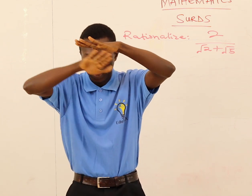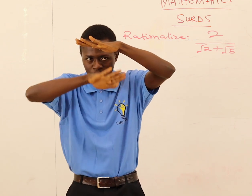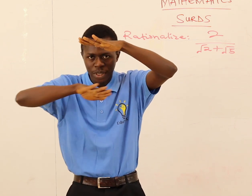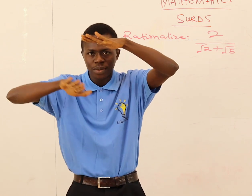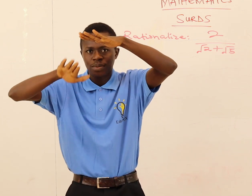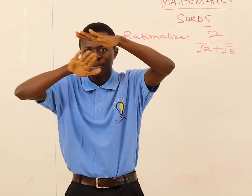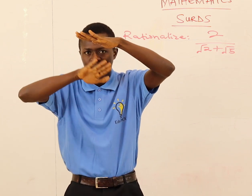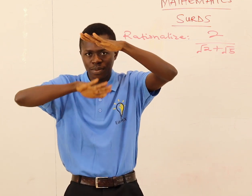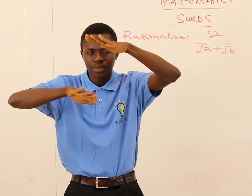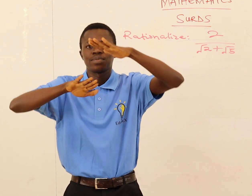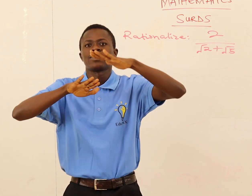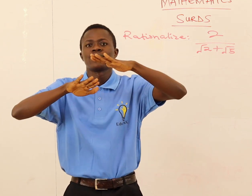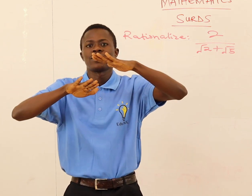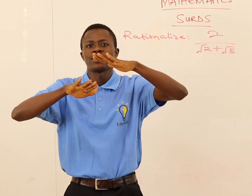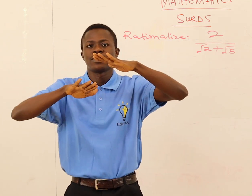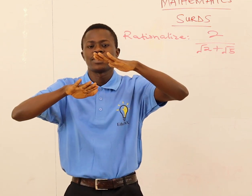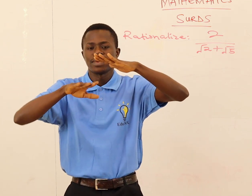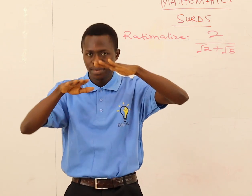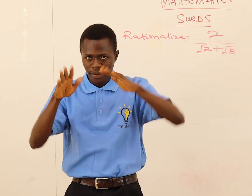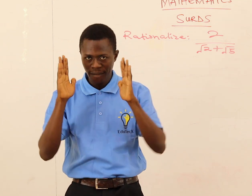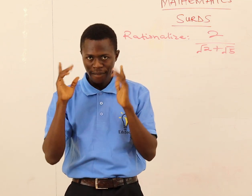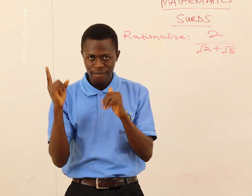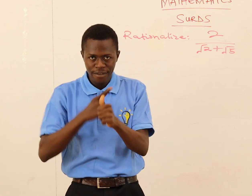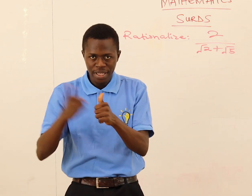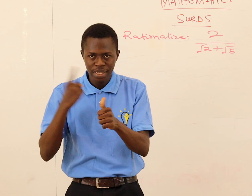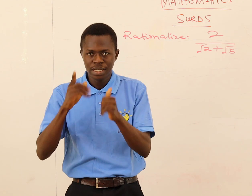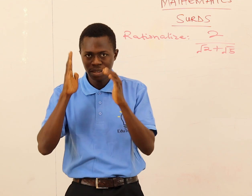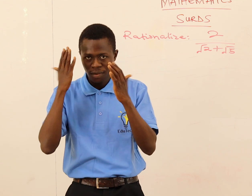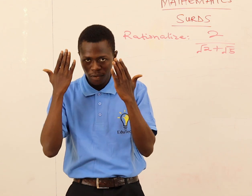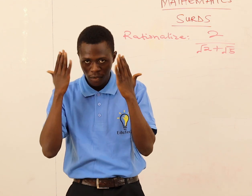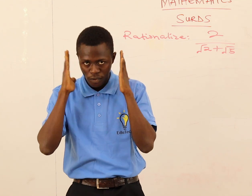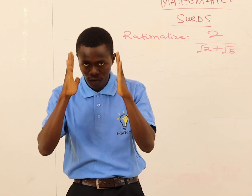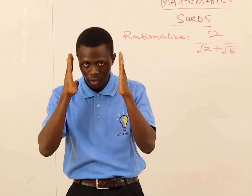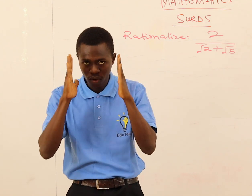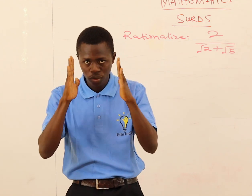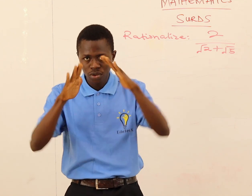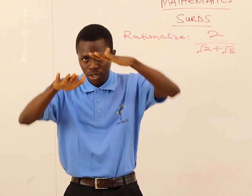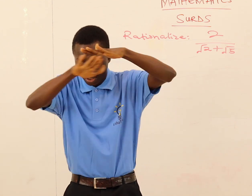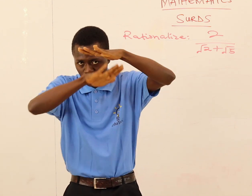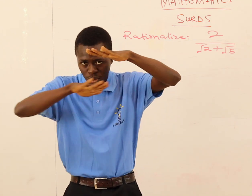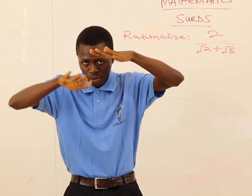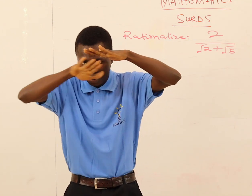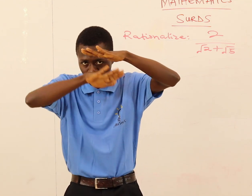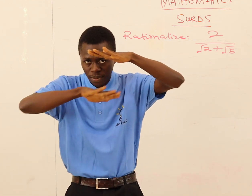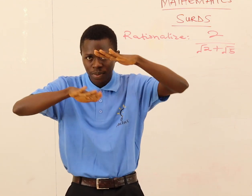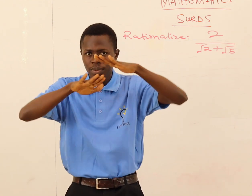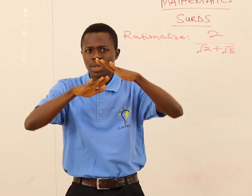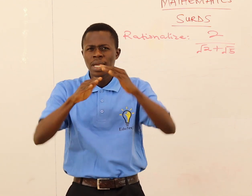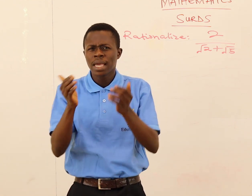is to focus on the denominator once again. The first thing we do will be to focus on